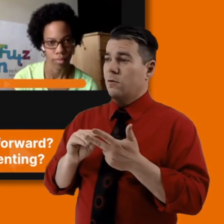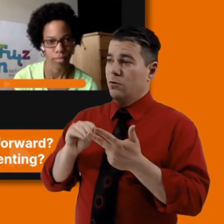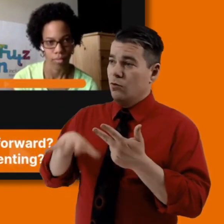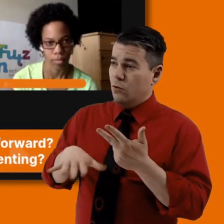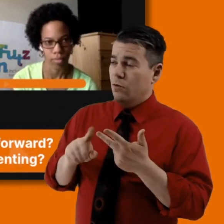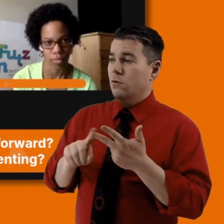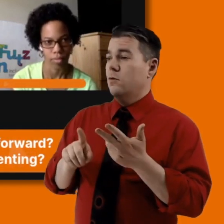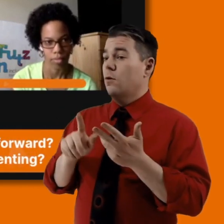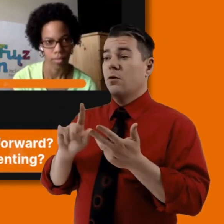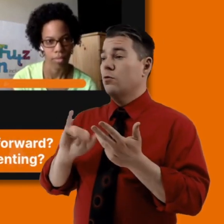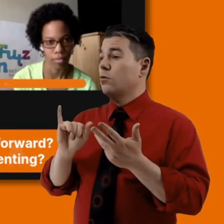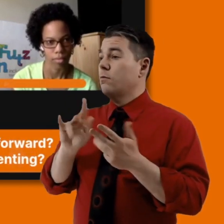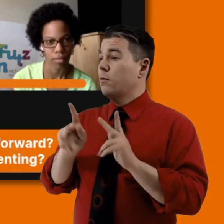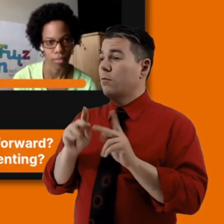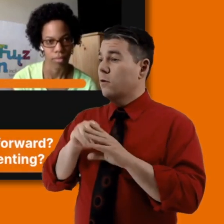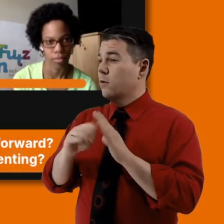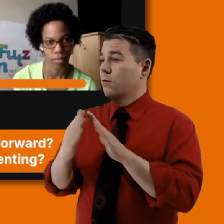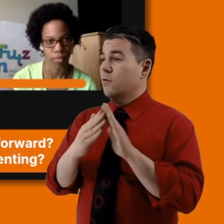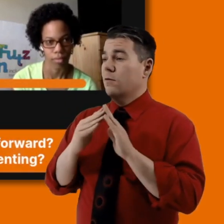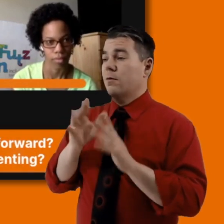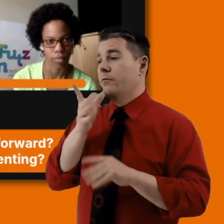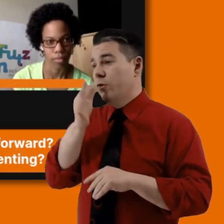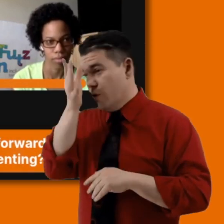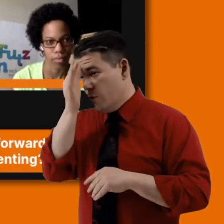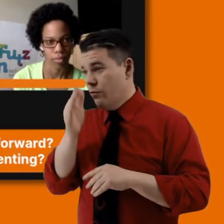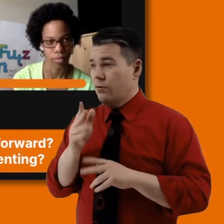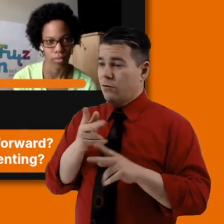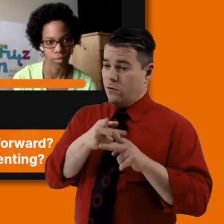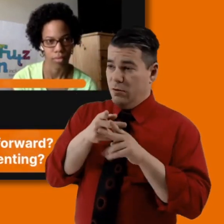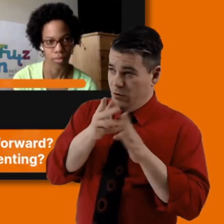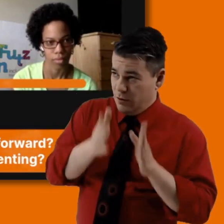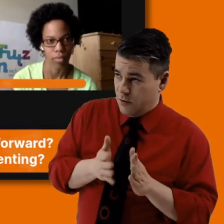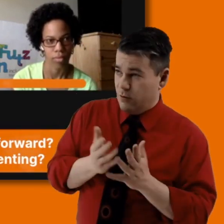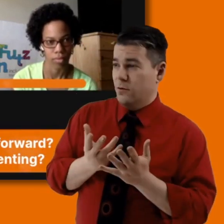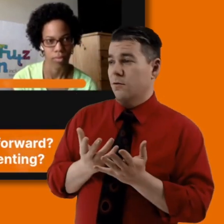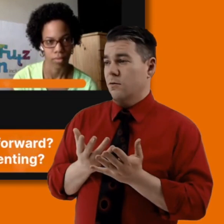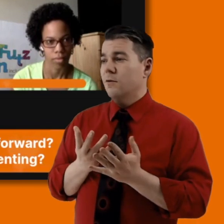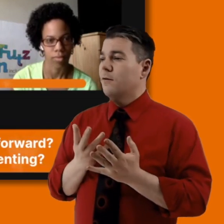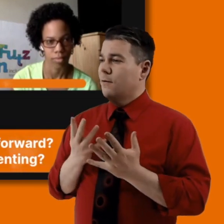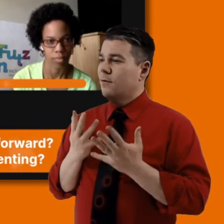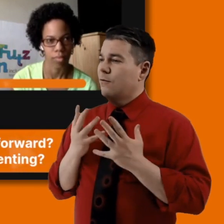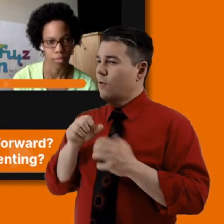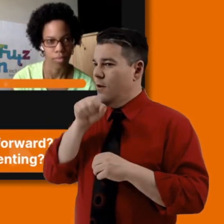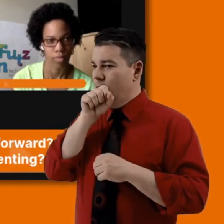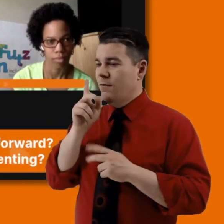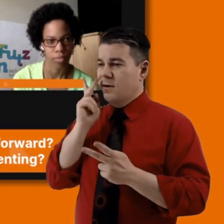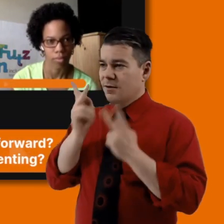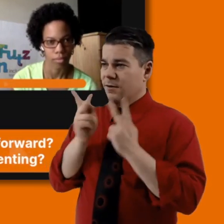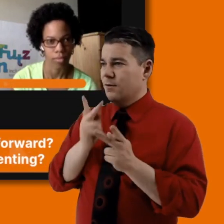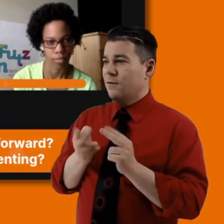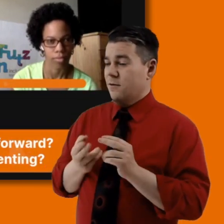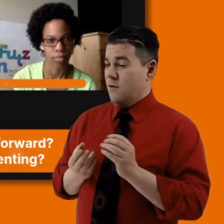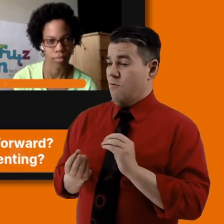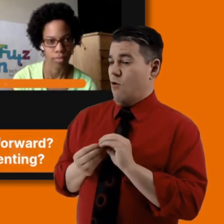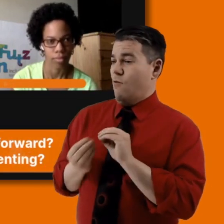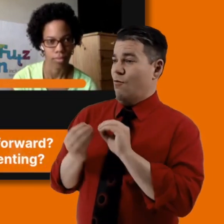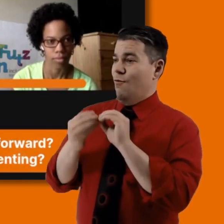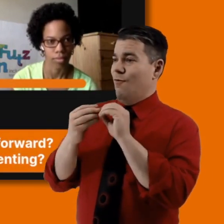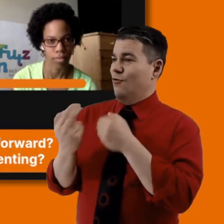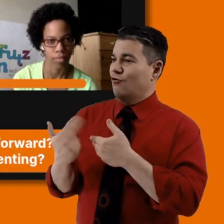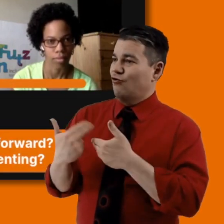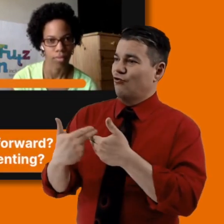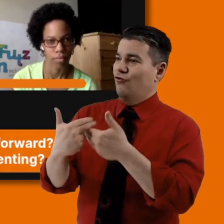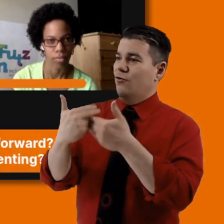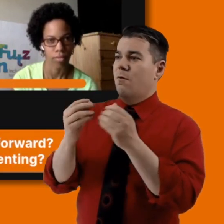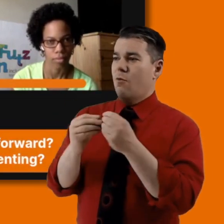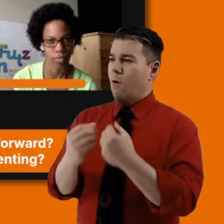as people in the community like parents or caregivers. So we would love to see those numbers grow so that we would have a